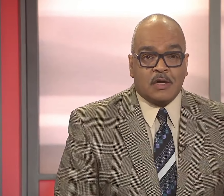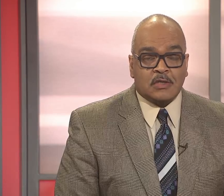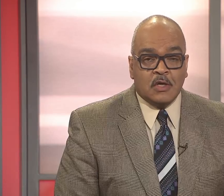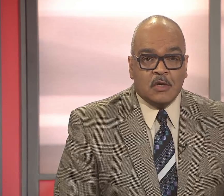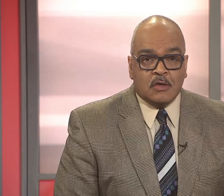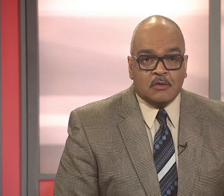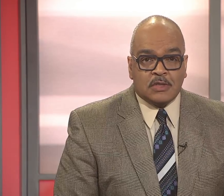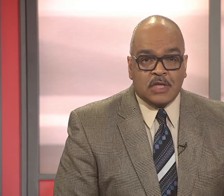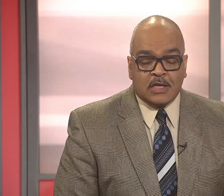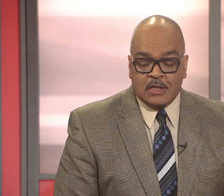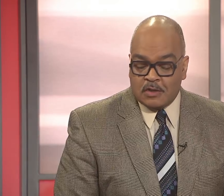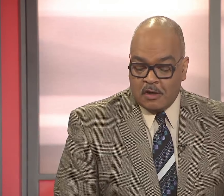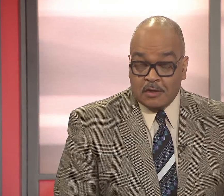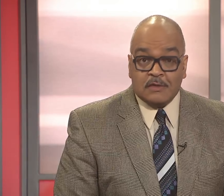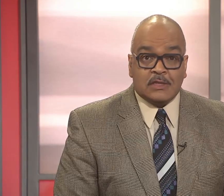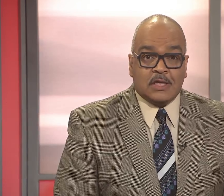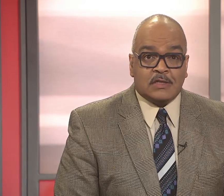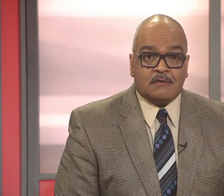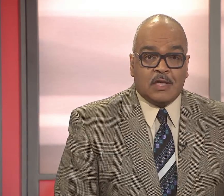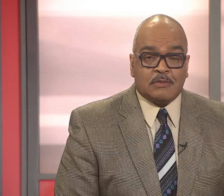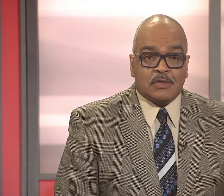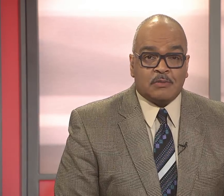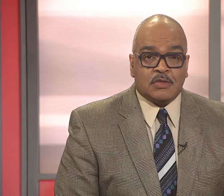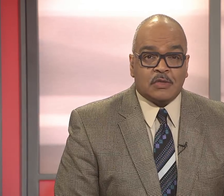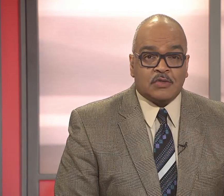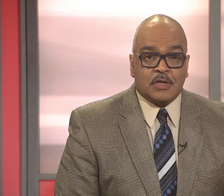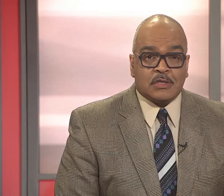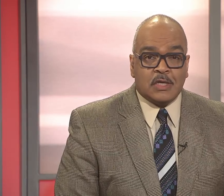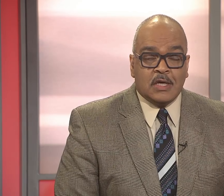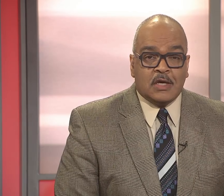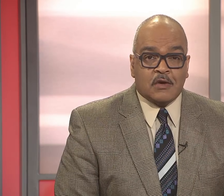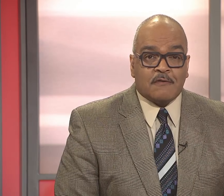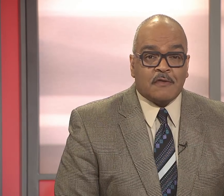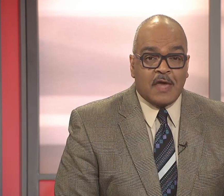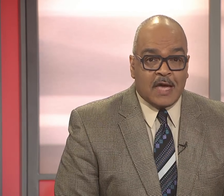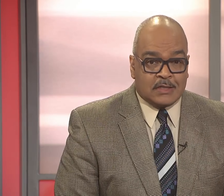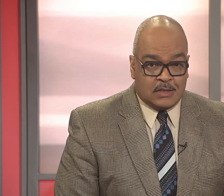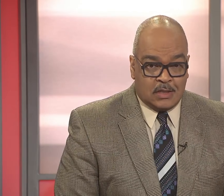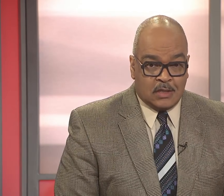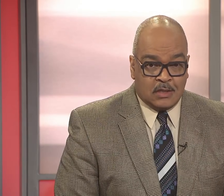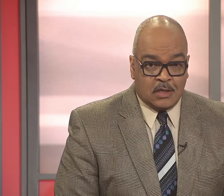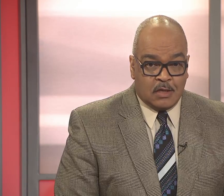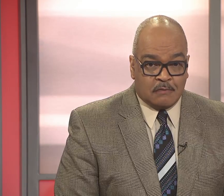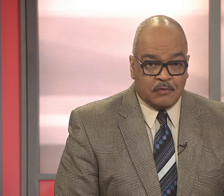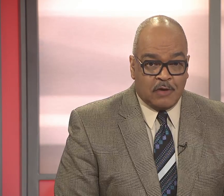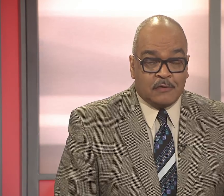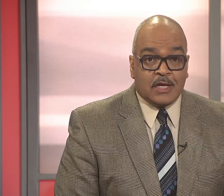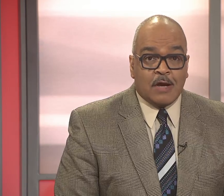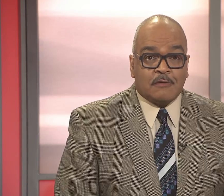Mackenzie Frost, who is checking into all of these latest developments. So be sure to join us here for that